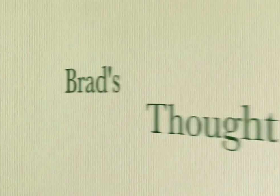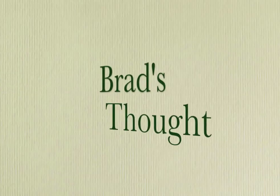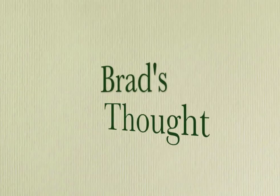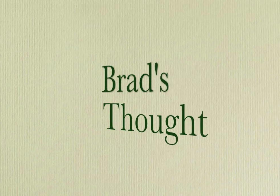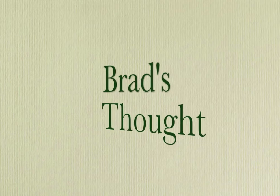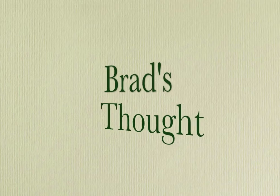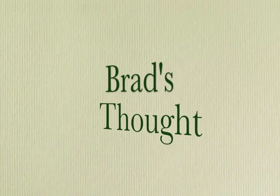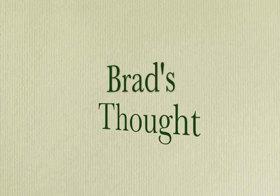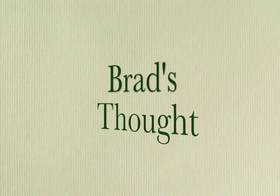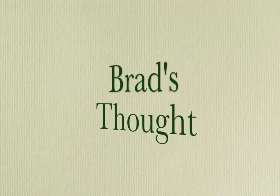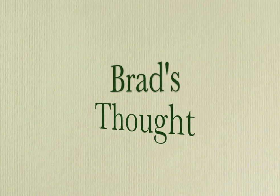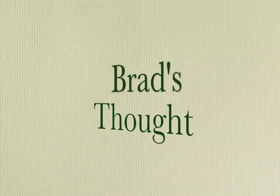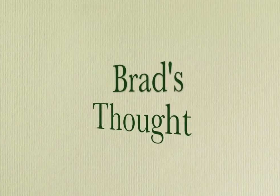vain.